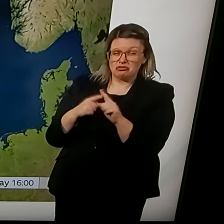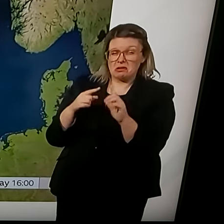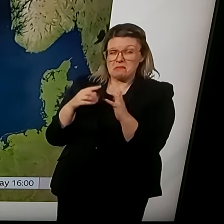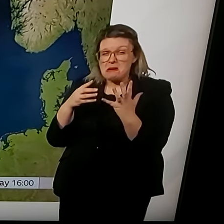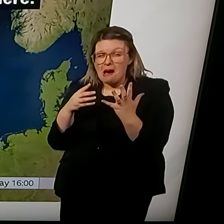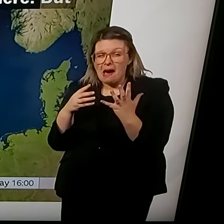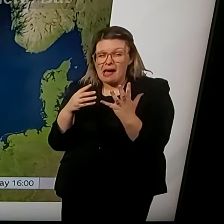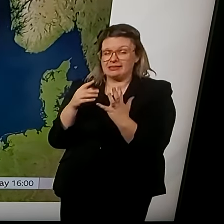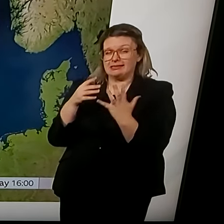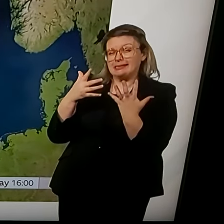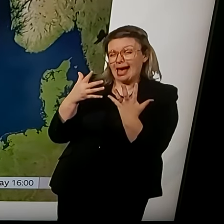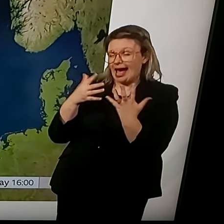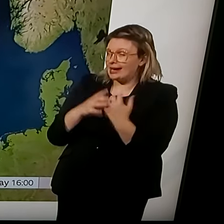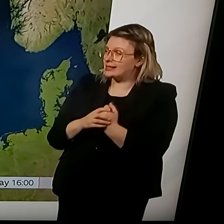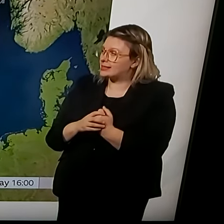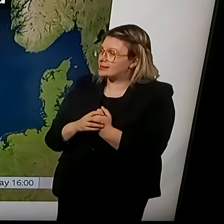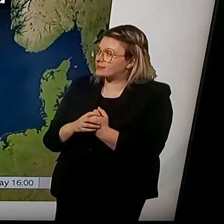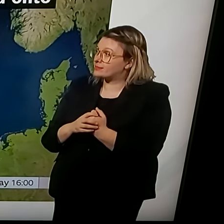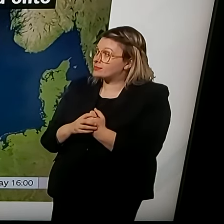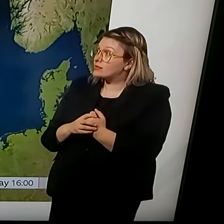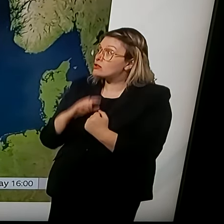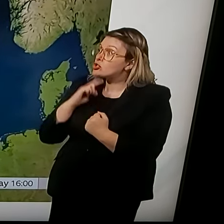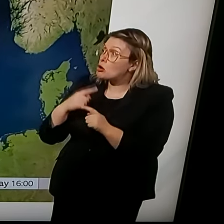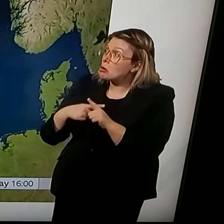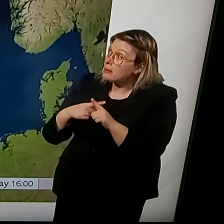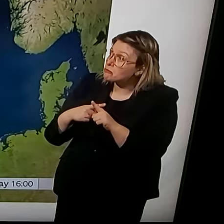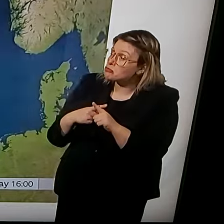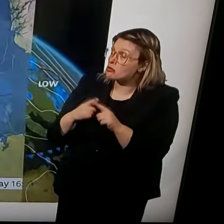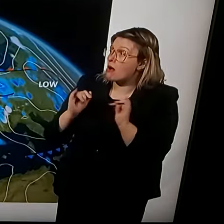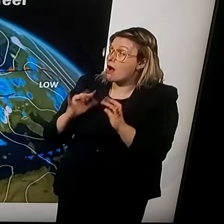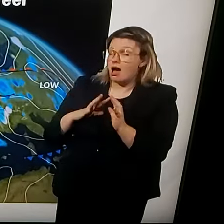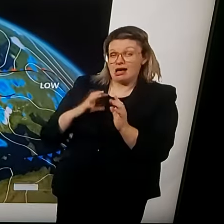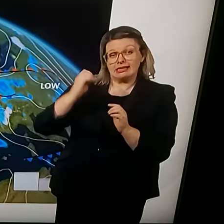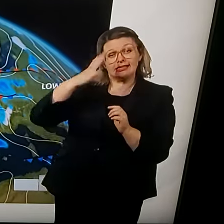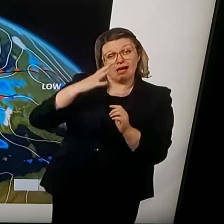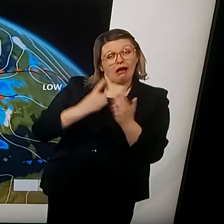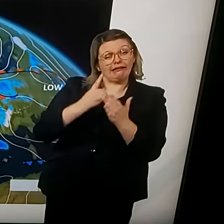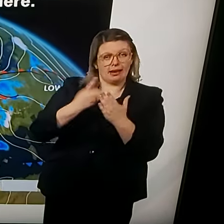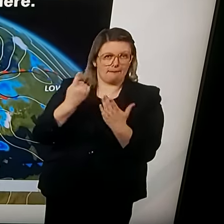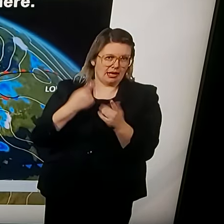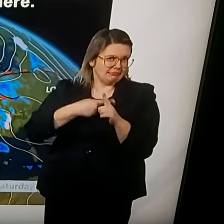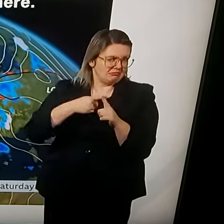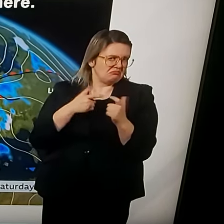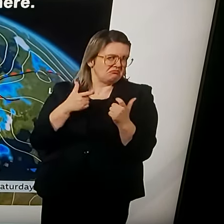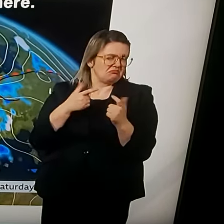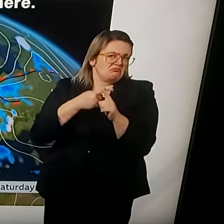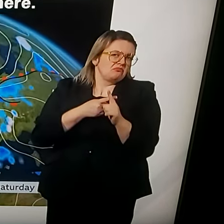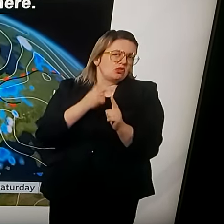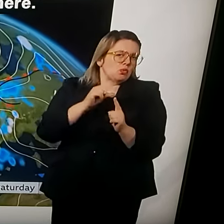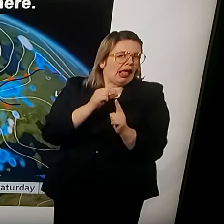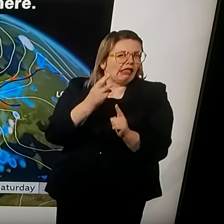right, the red side. So it's not that much better, even further west, so the brighter side, so I think a cooler.